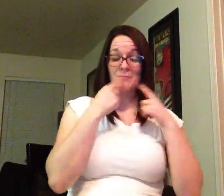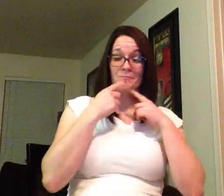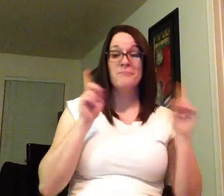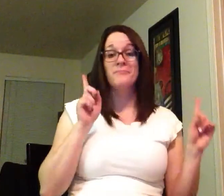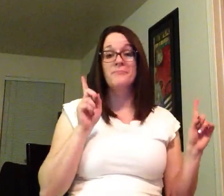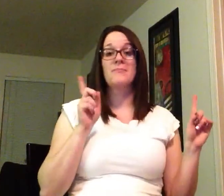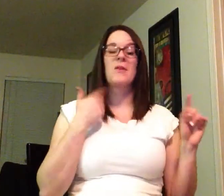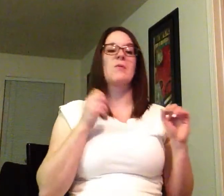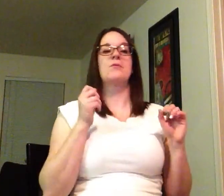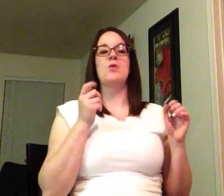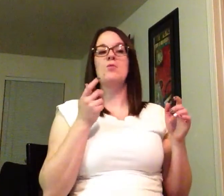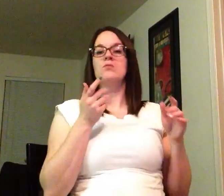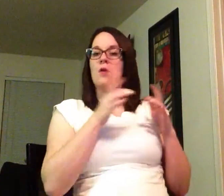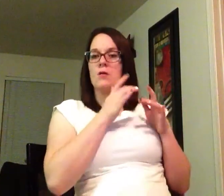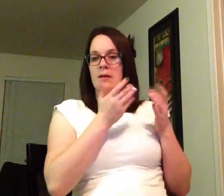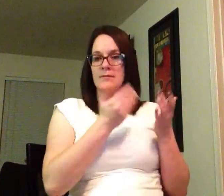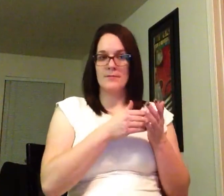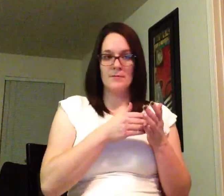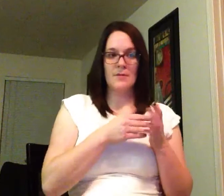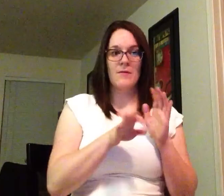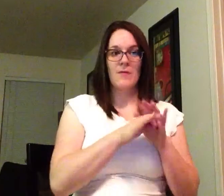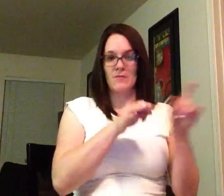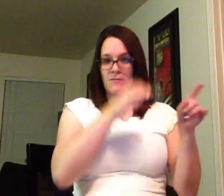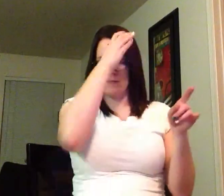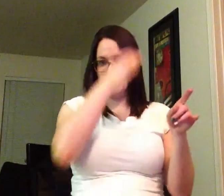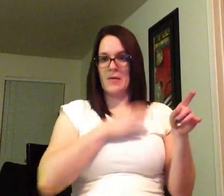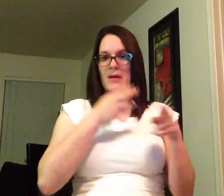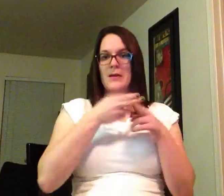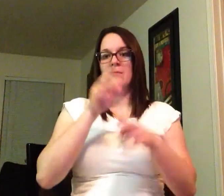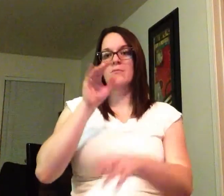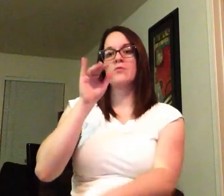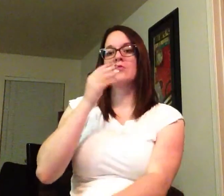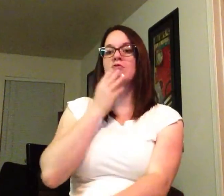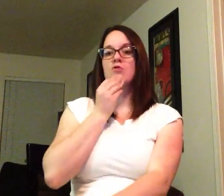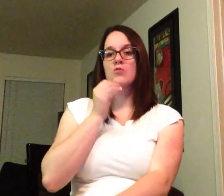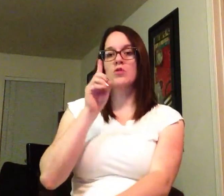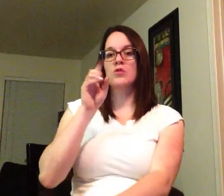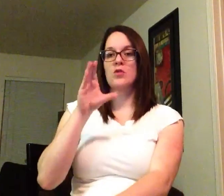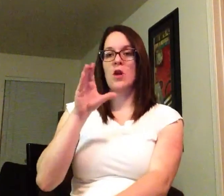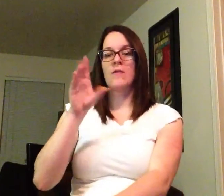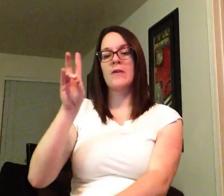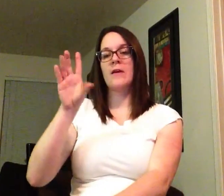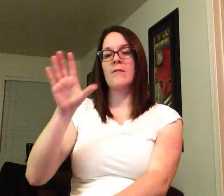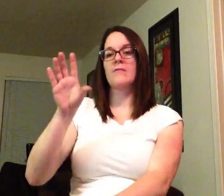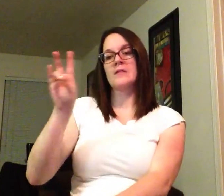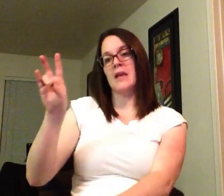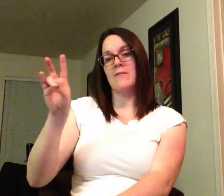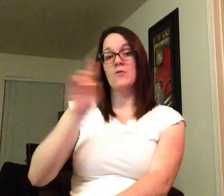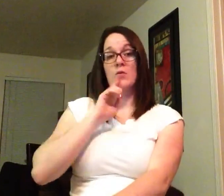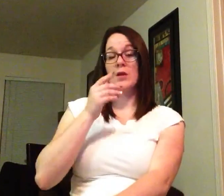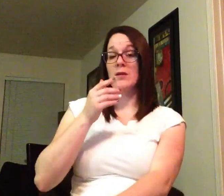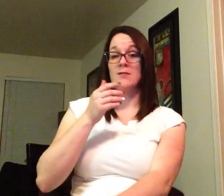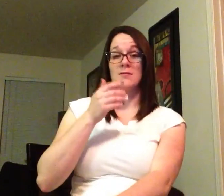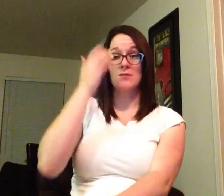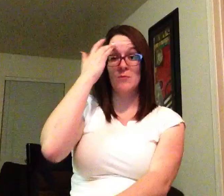I found Jewish Doc 57, who's incredibly good looking, incredibly well spoken. He had hiked Mount Fuji. He had